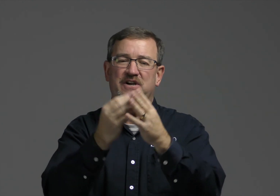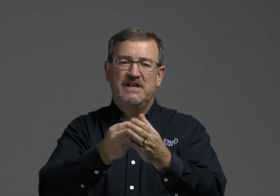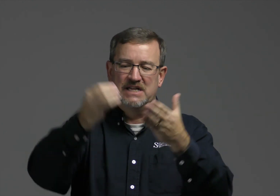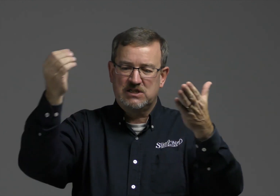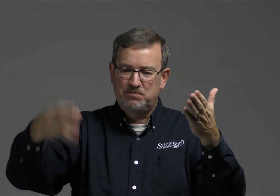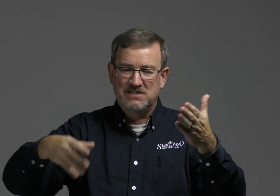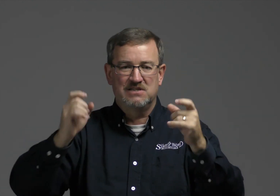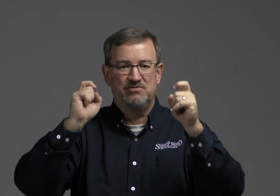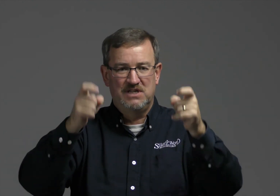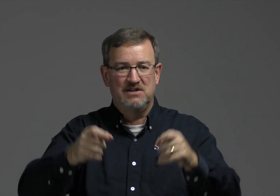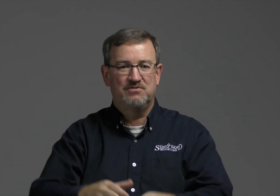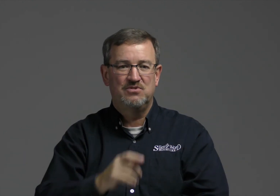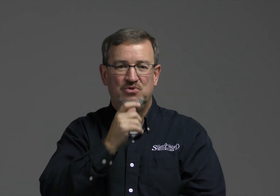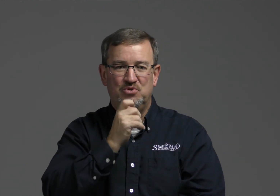very expensive gift. Who?